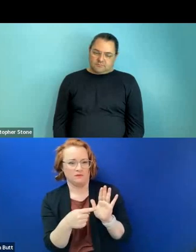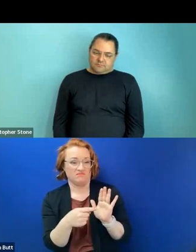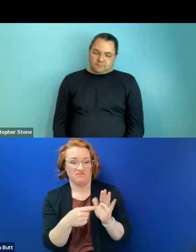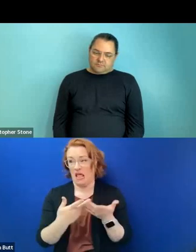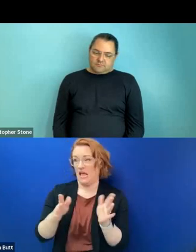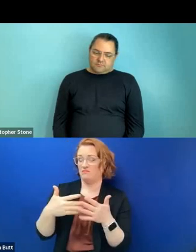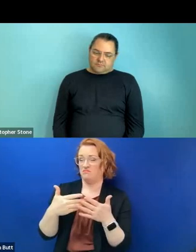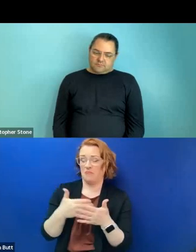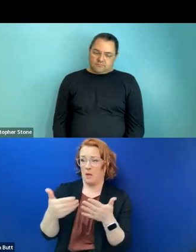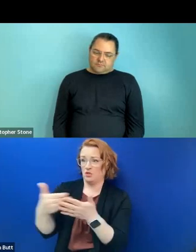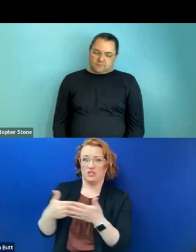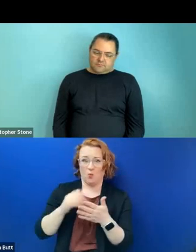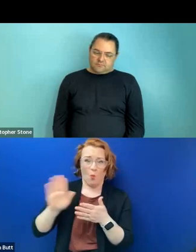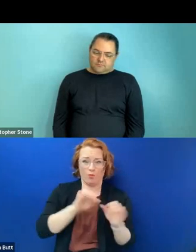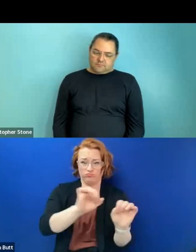does. So